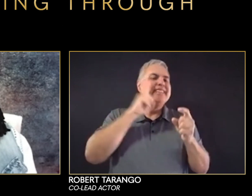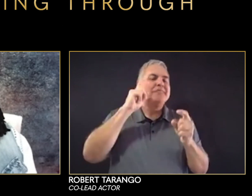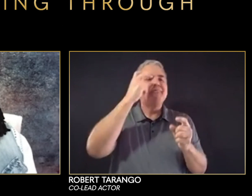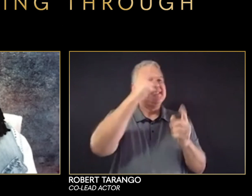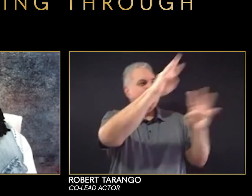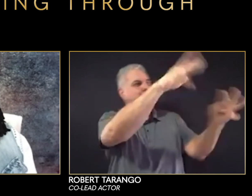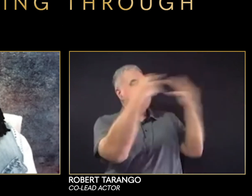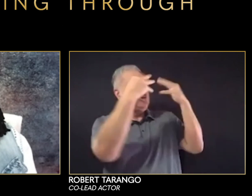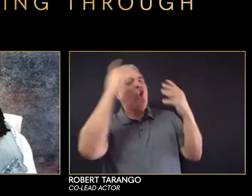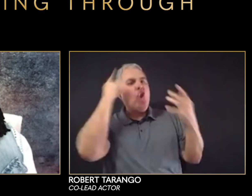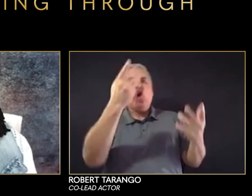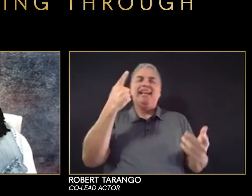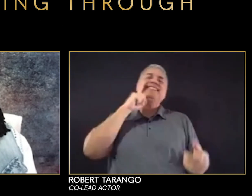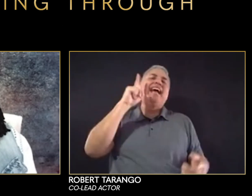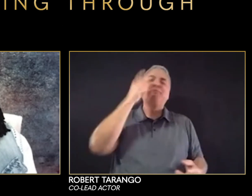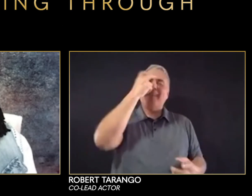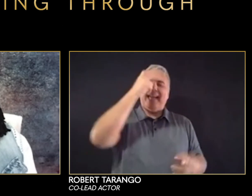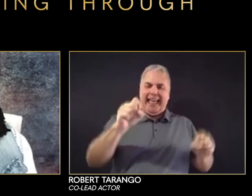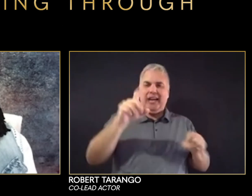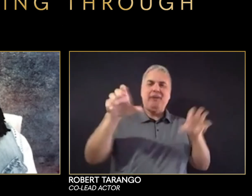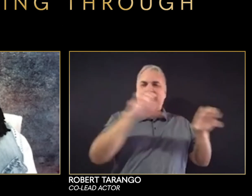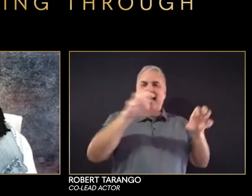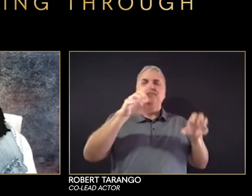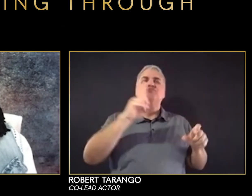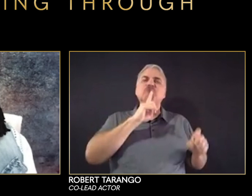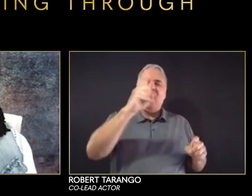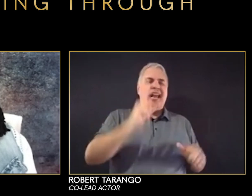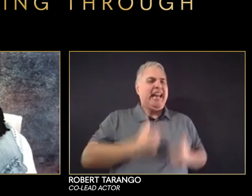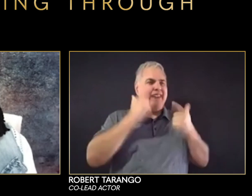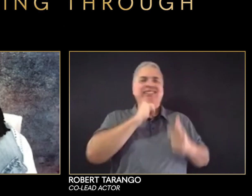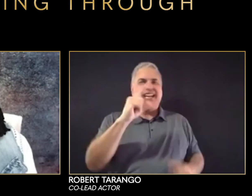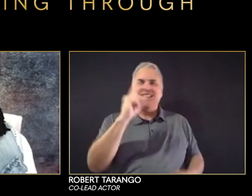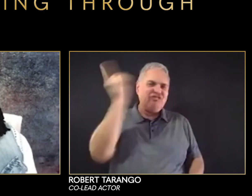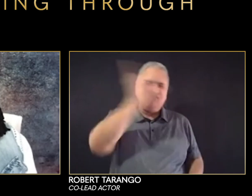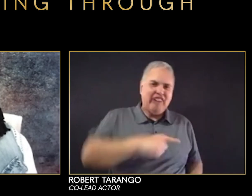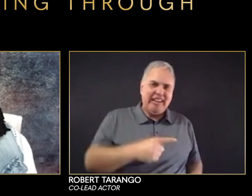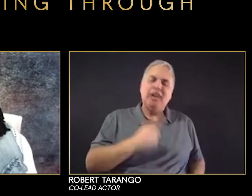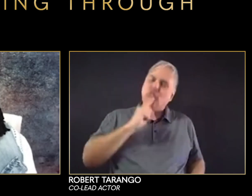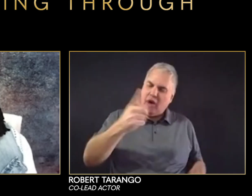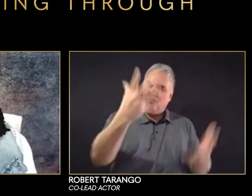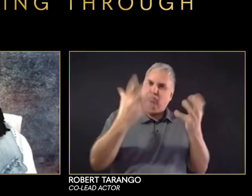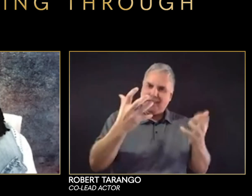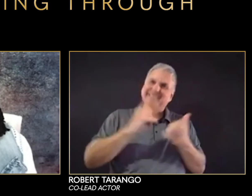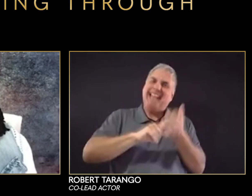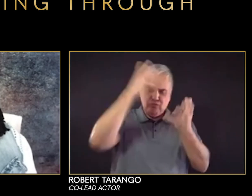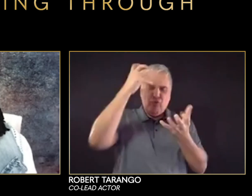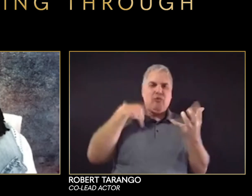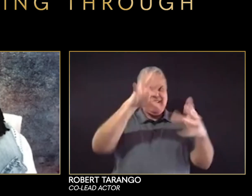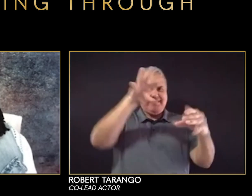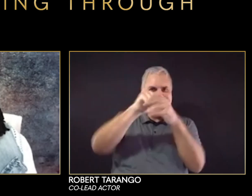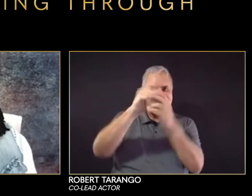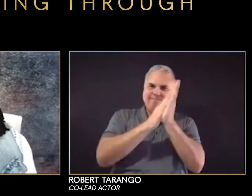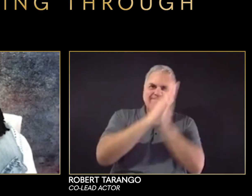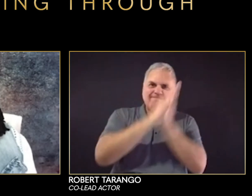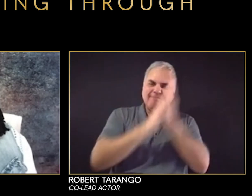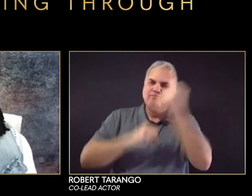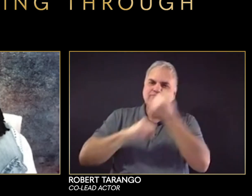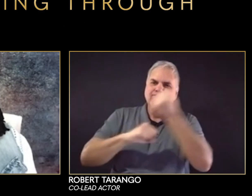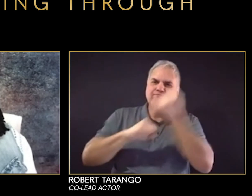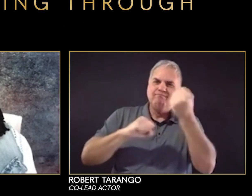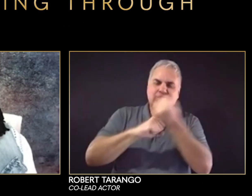Instantly, I wanted to jump right on and be involved with this film. I wanted to pave the way for the deafblind